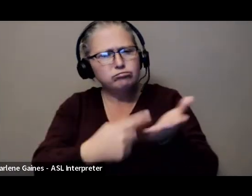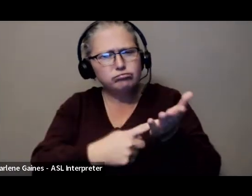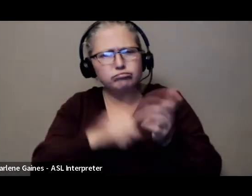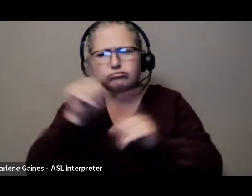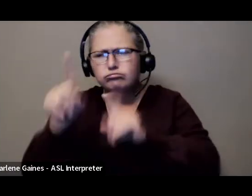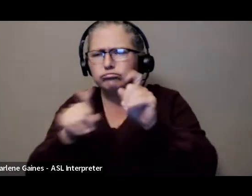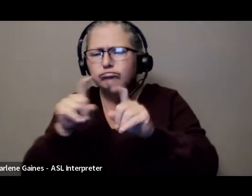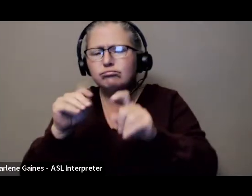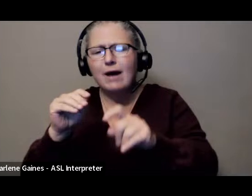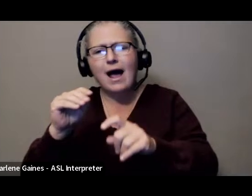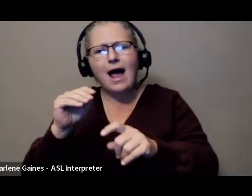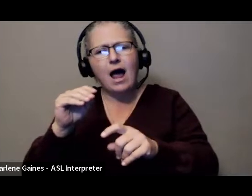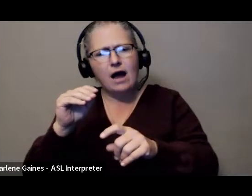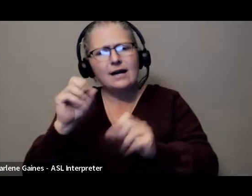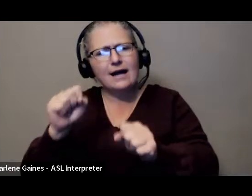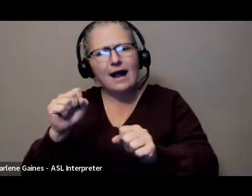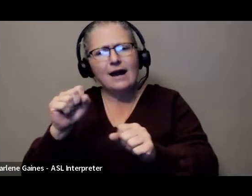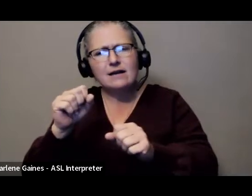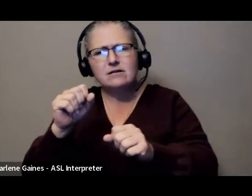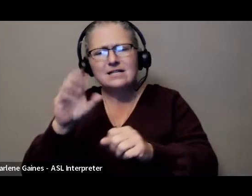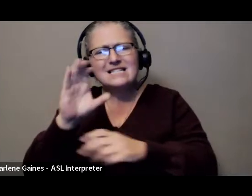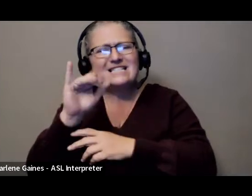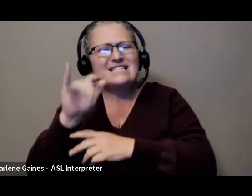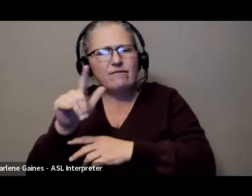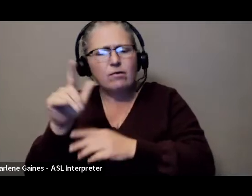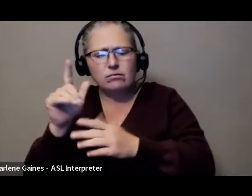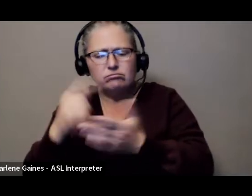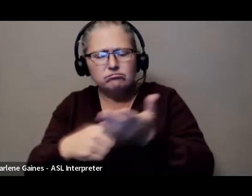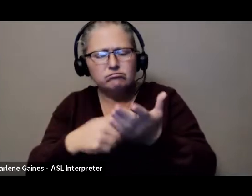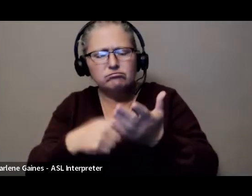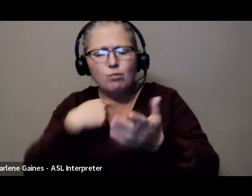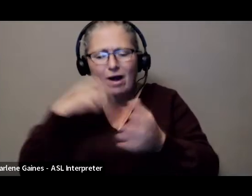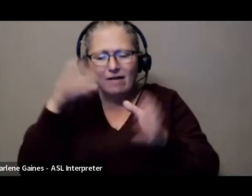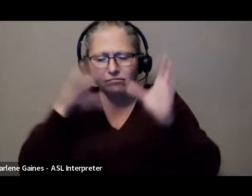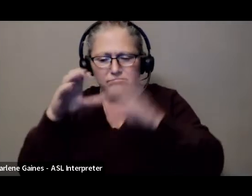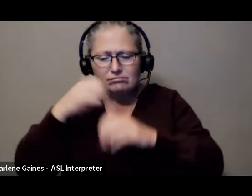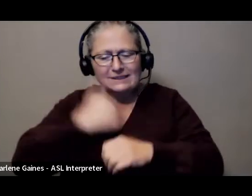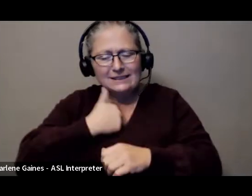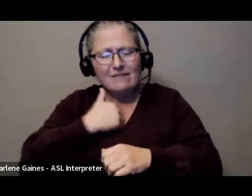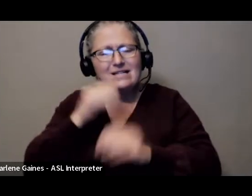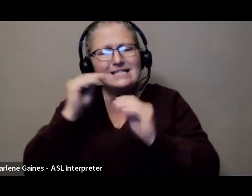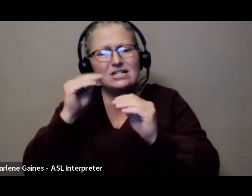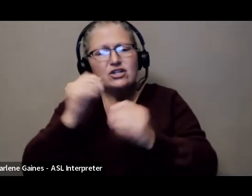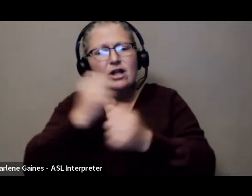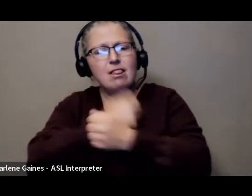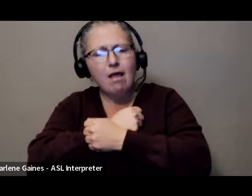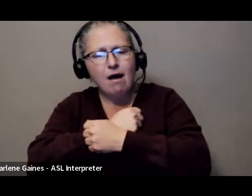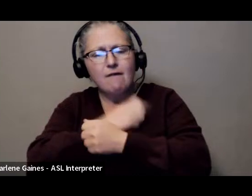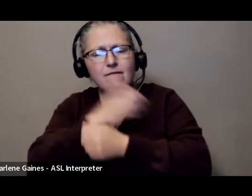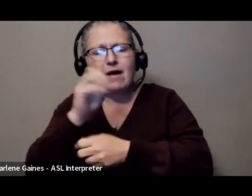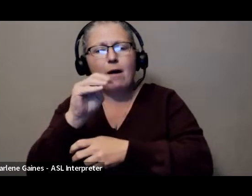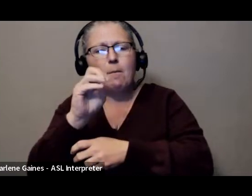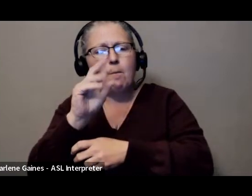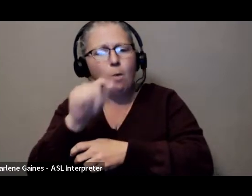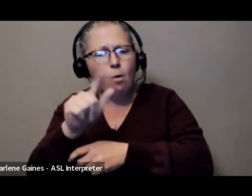discourse. We must examine ourselves and if we are truly teaching love and morality to our students,